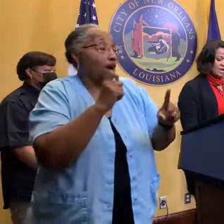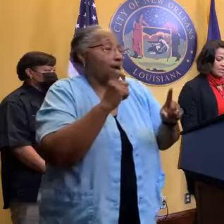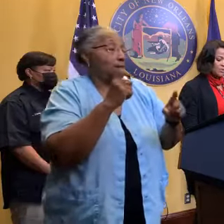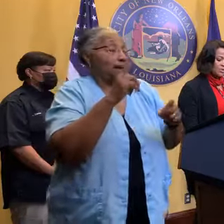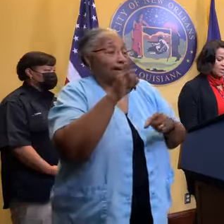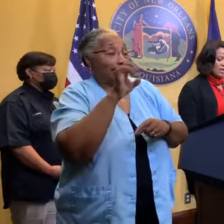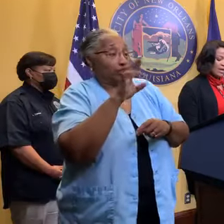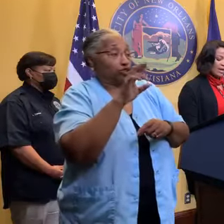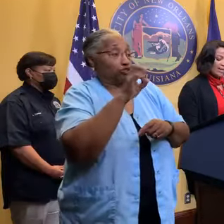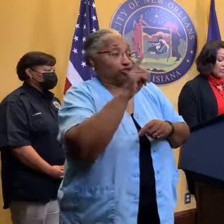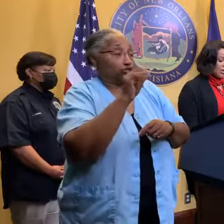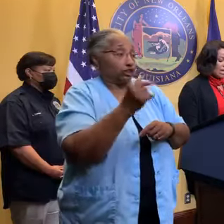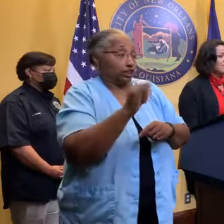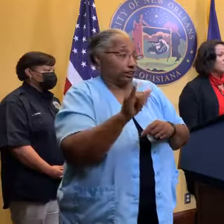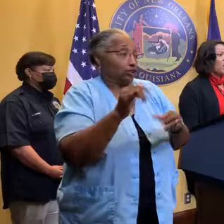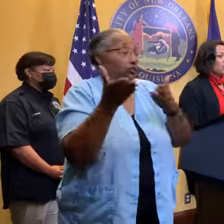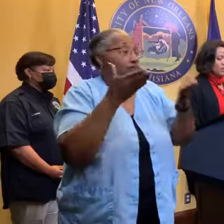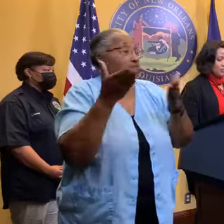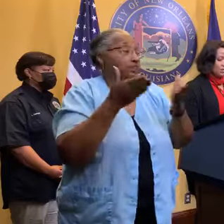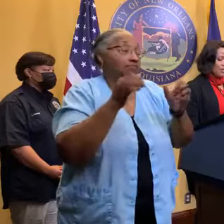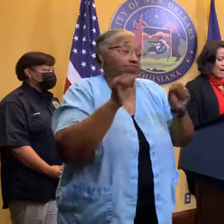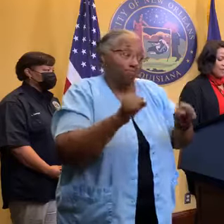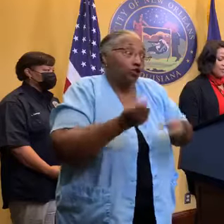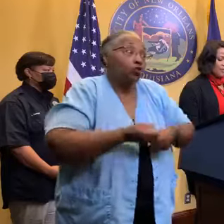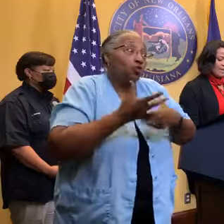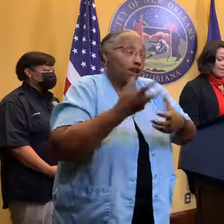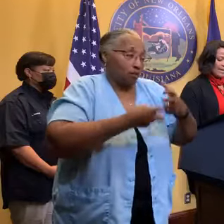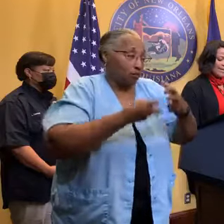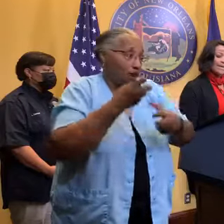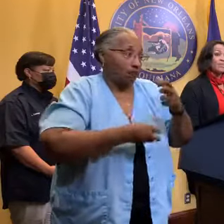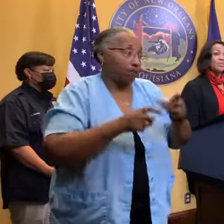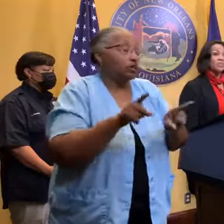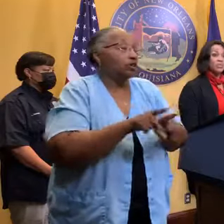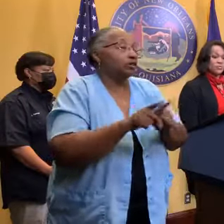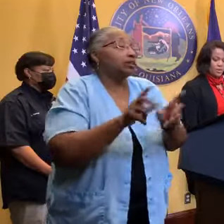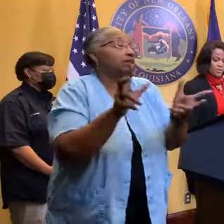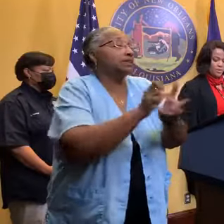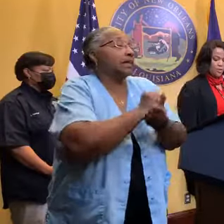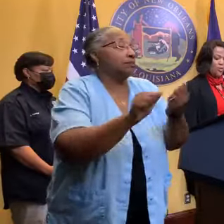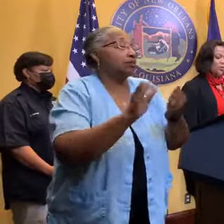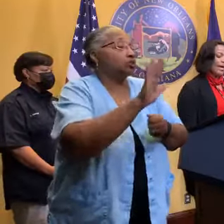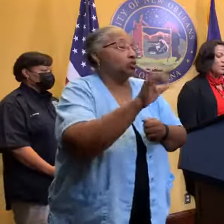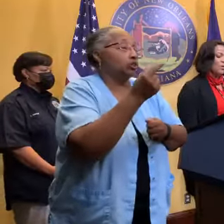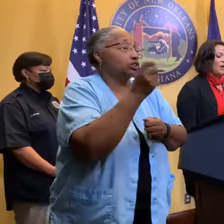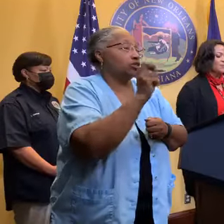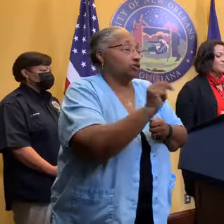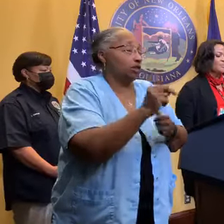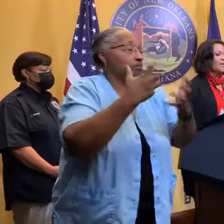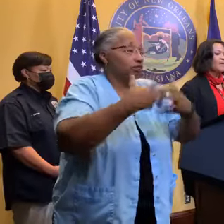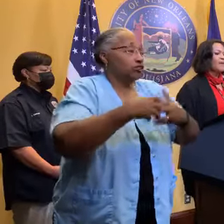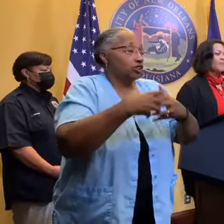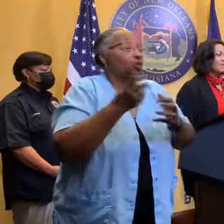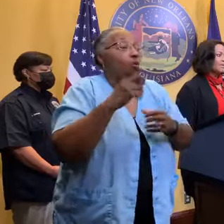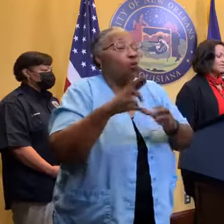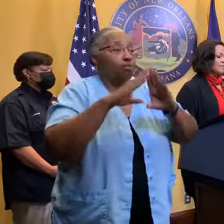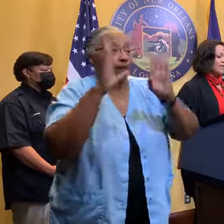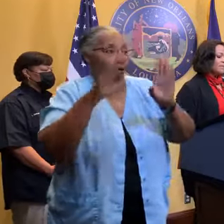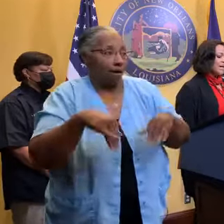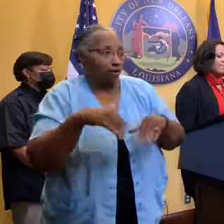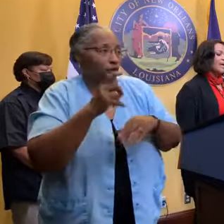the customer and for our linemen while working to restore power, and it may damage the generator or the house wiring.